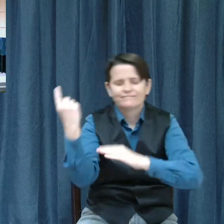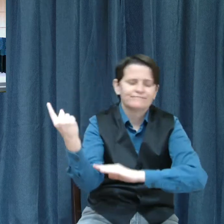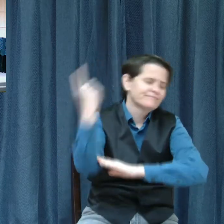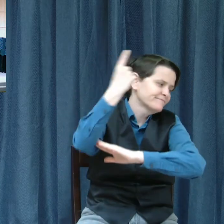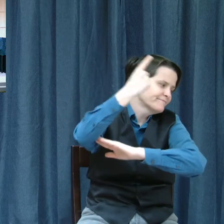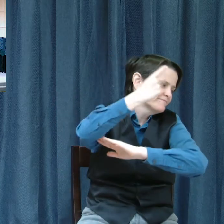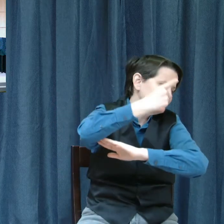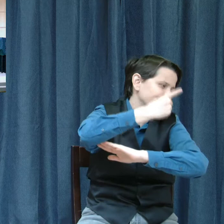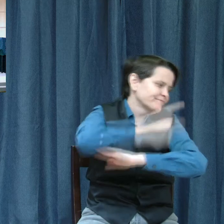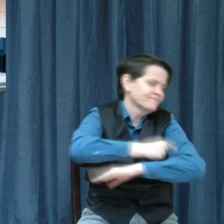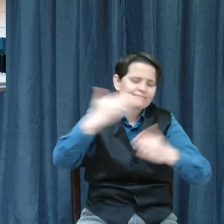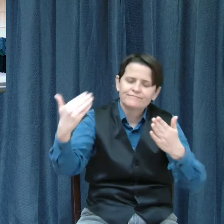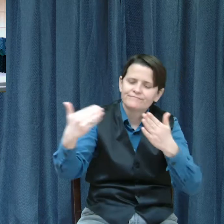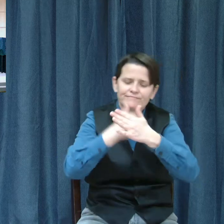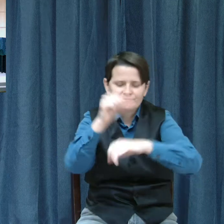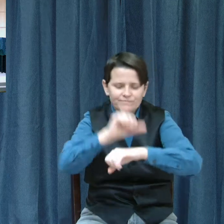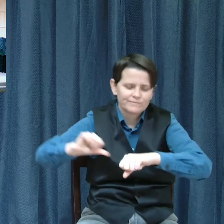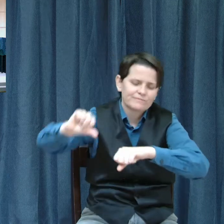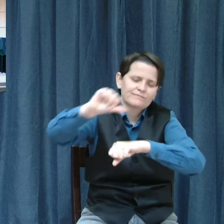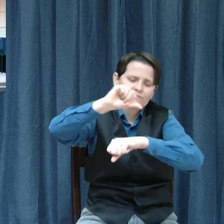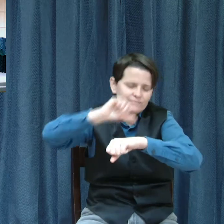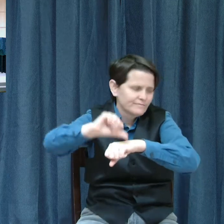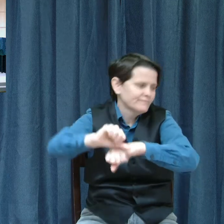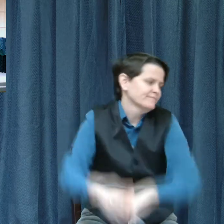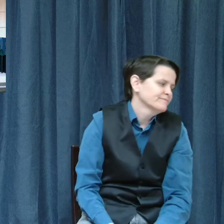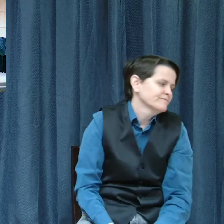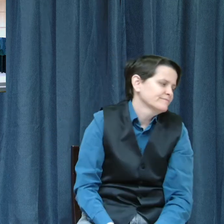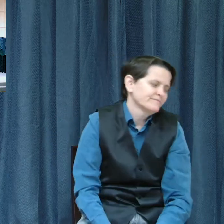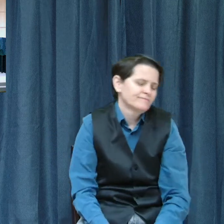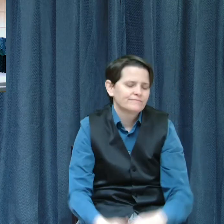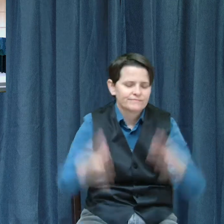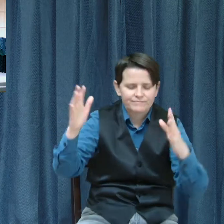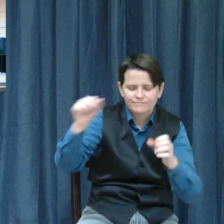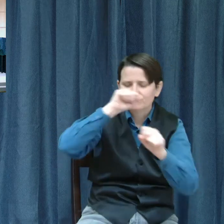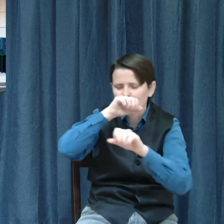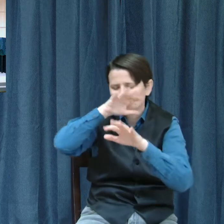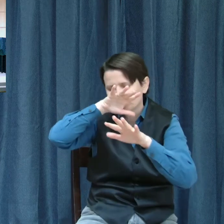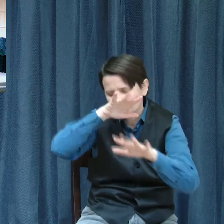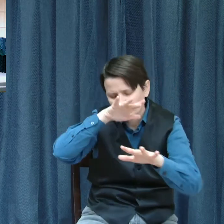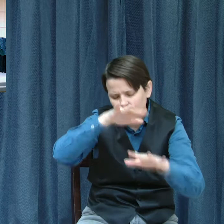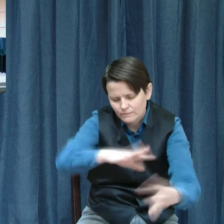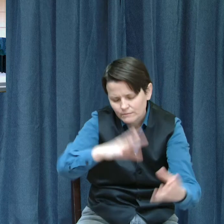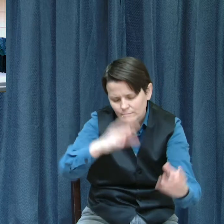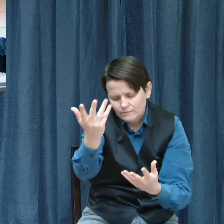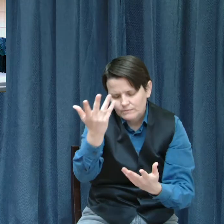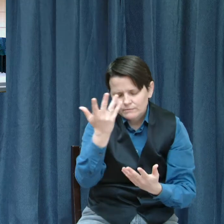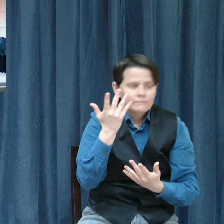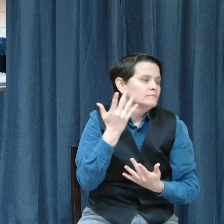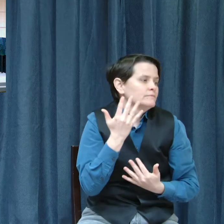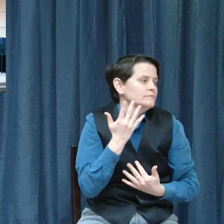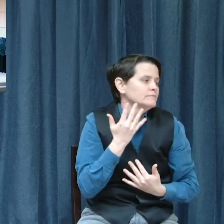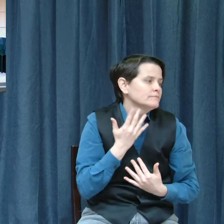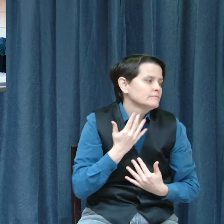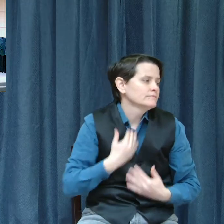day, a fresh anointing, it's flowing my way.